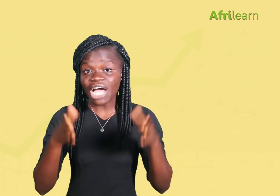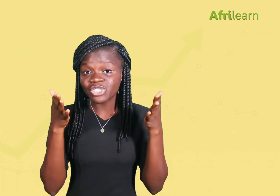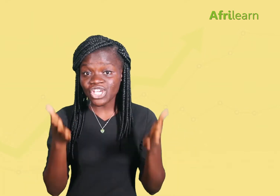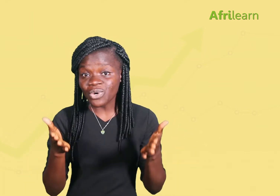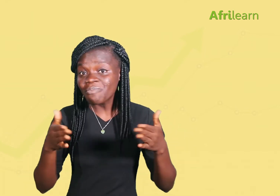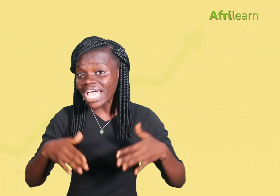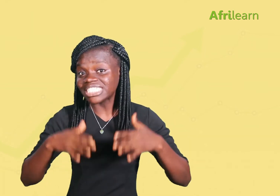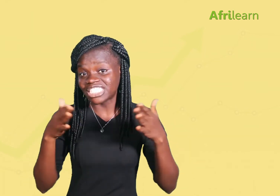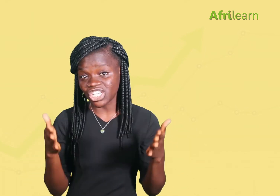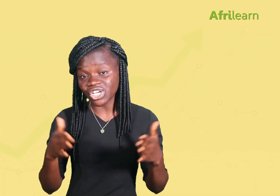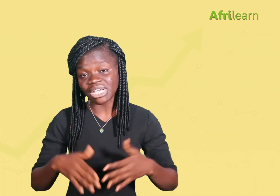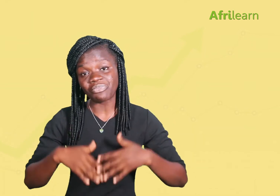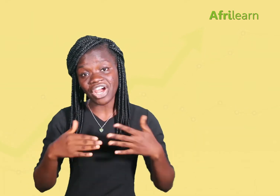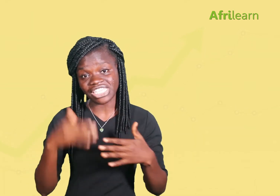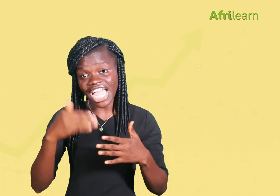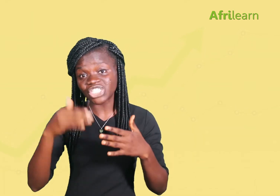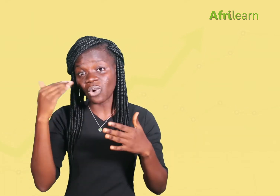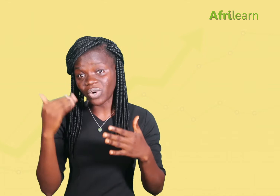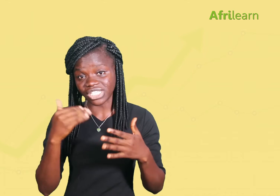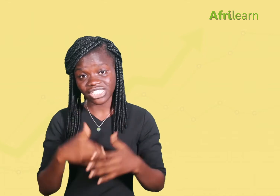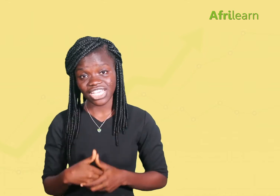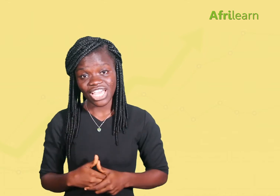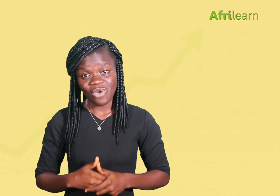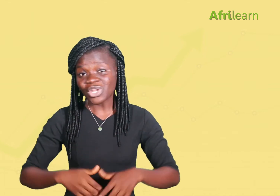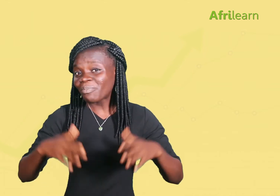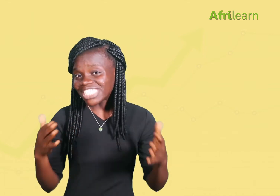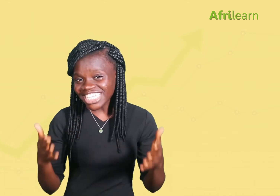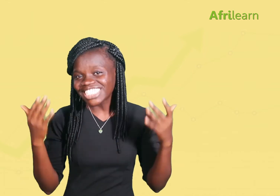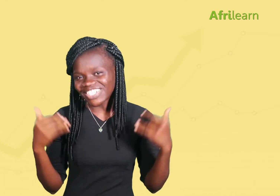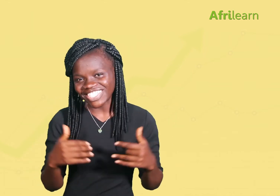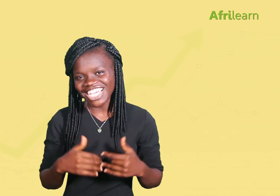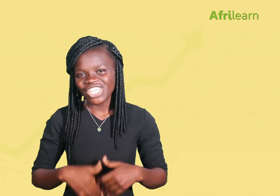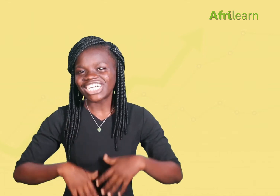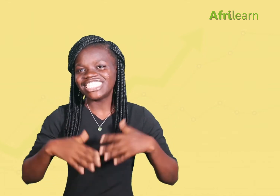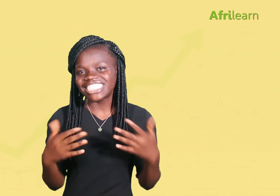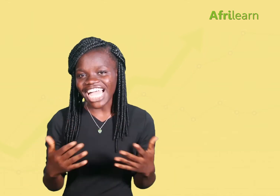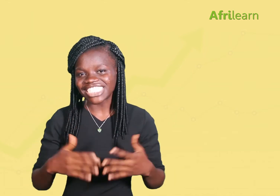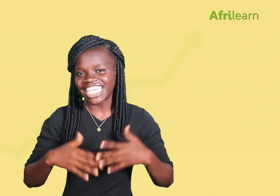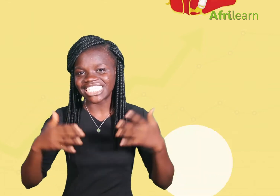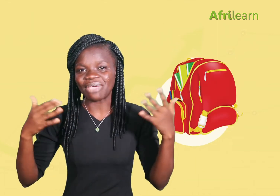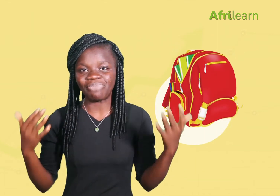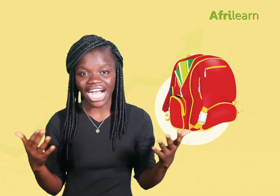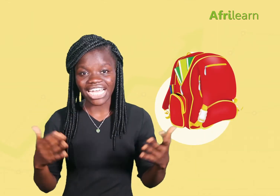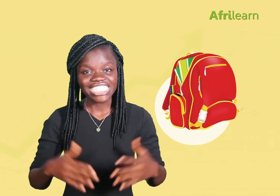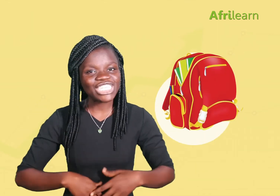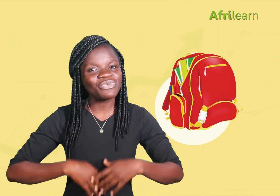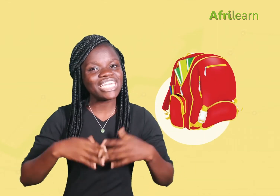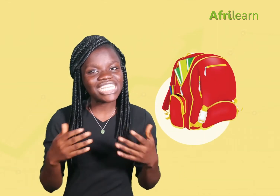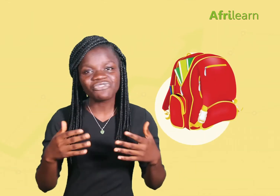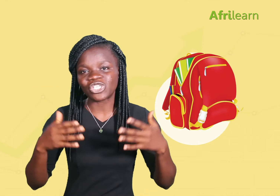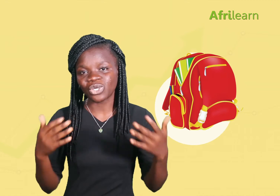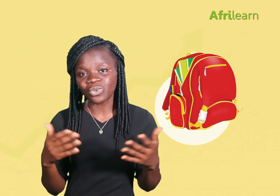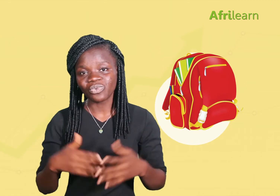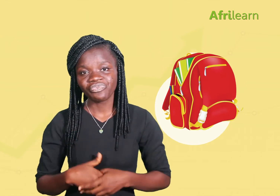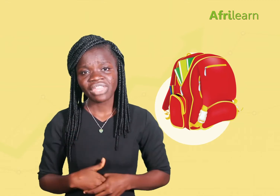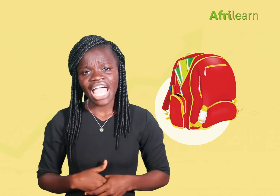It helps you make decisions and prioritize your wants. With opportunity cost, you can decide to get a bag since you will need